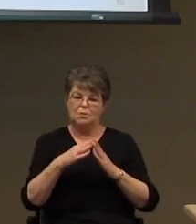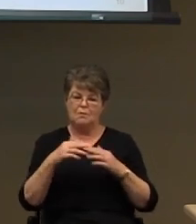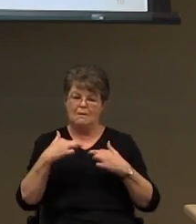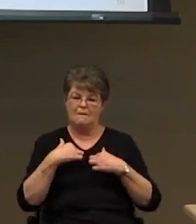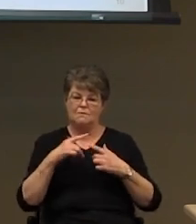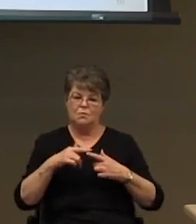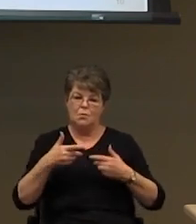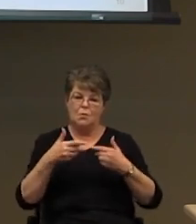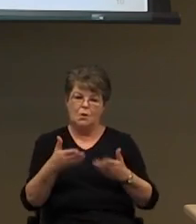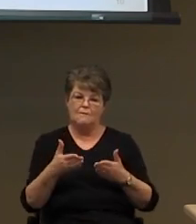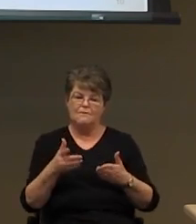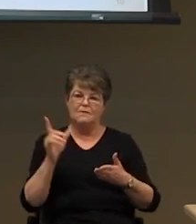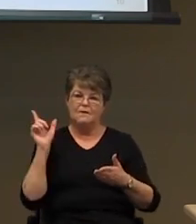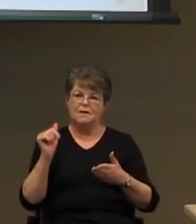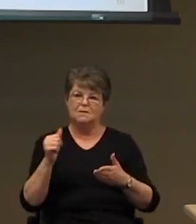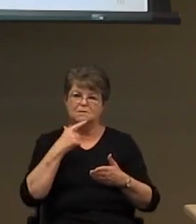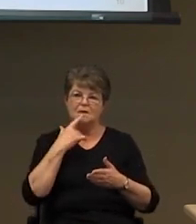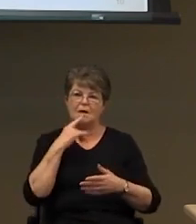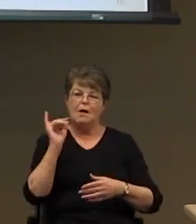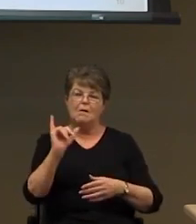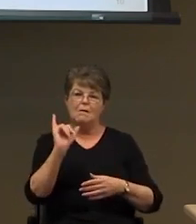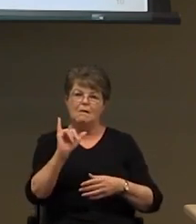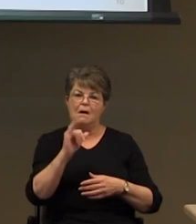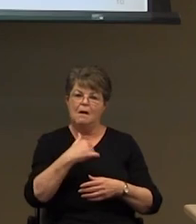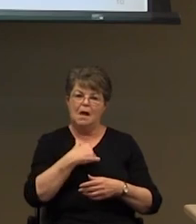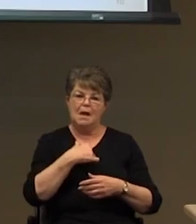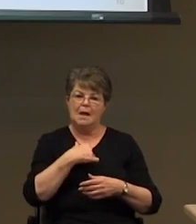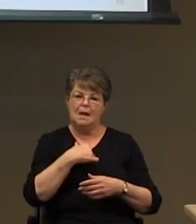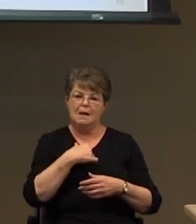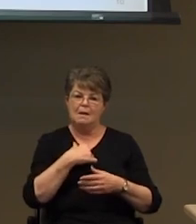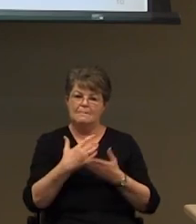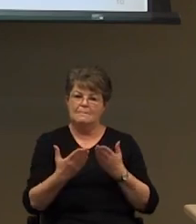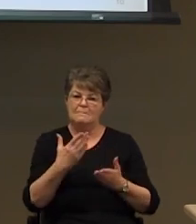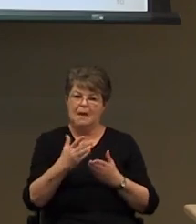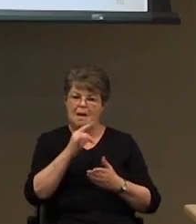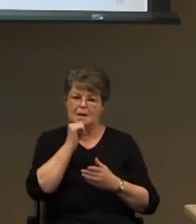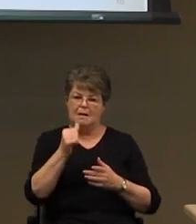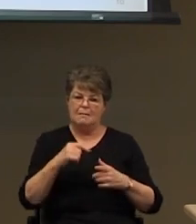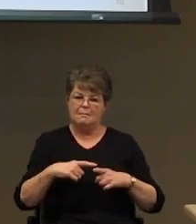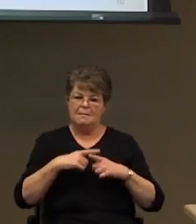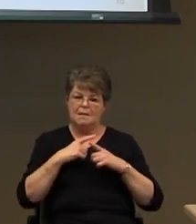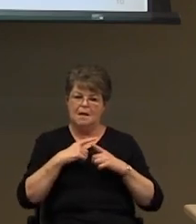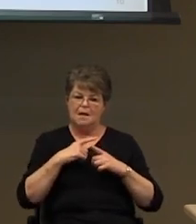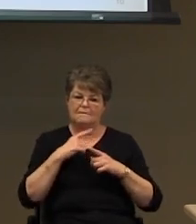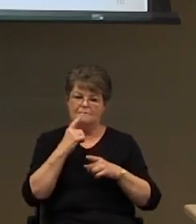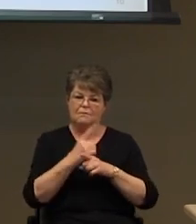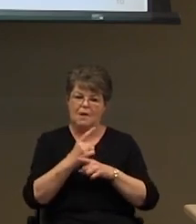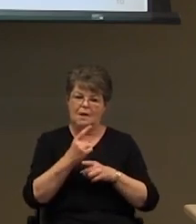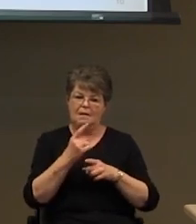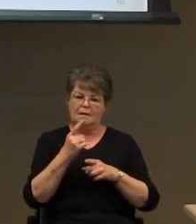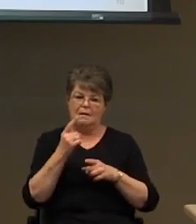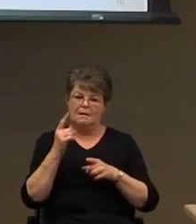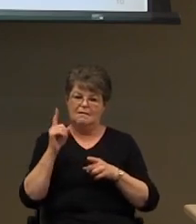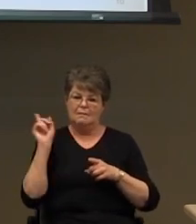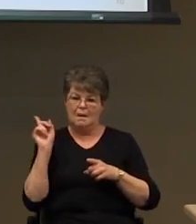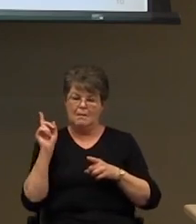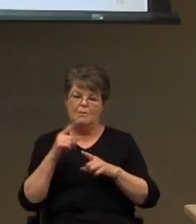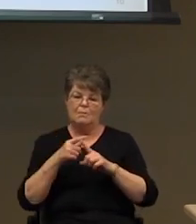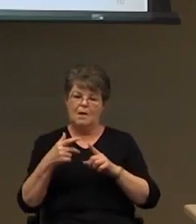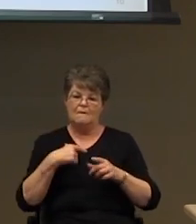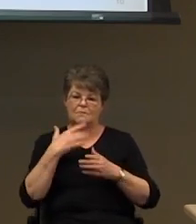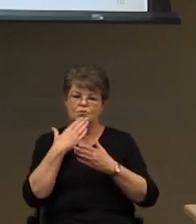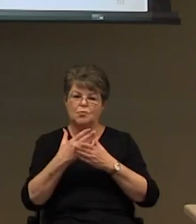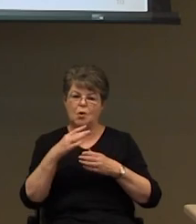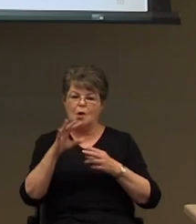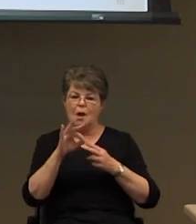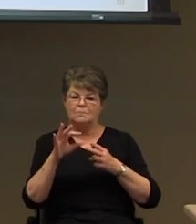offer, that, that they can say, hey, look, you know, I'm not going to, I may not live right here, but, you know, there's a great option right down the road. And so to me,